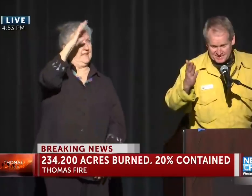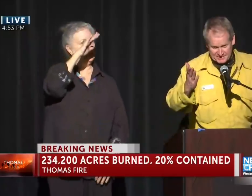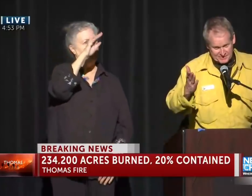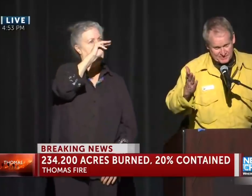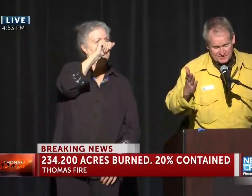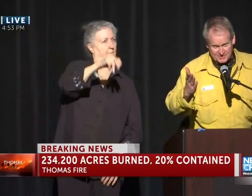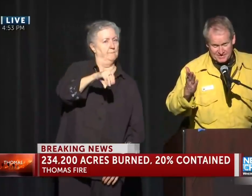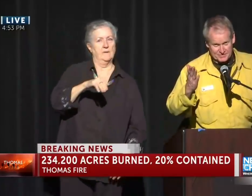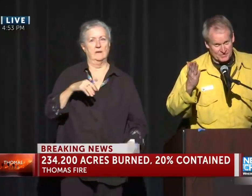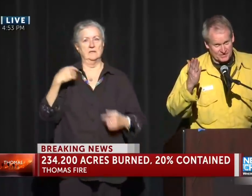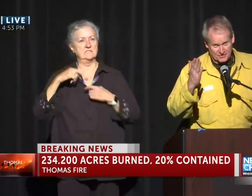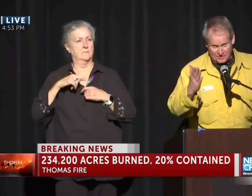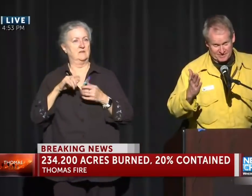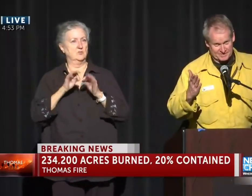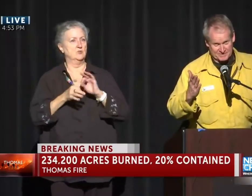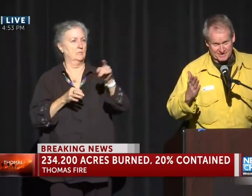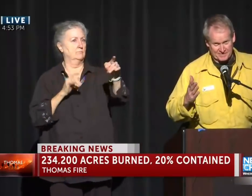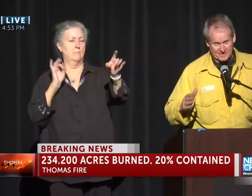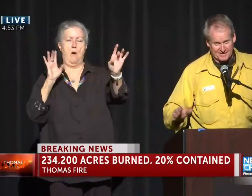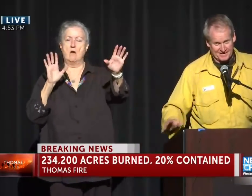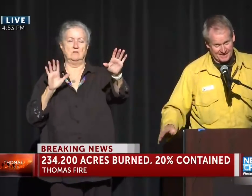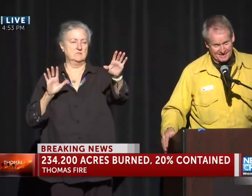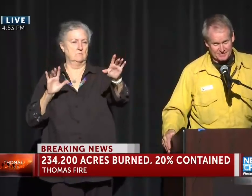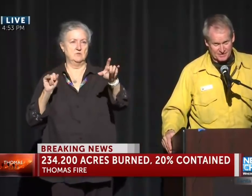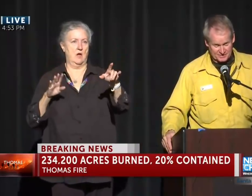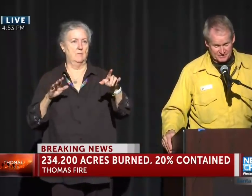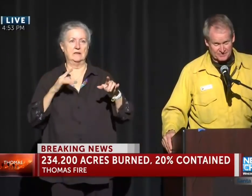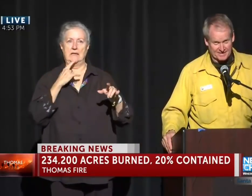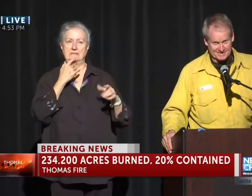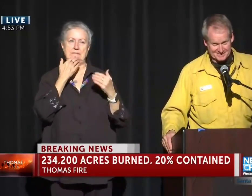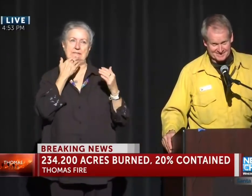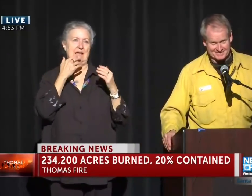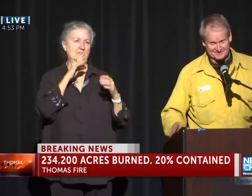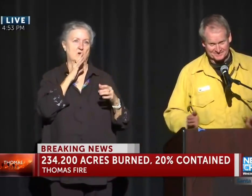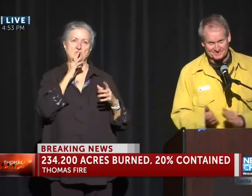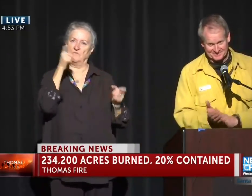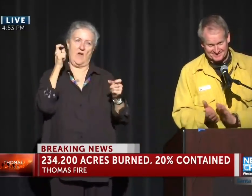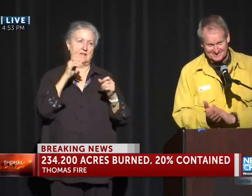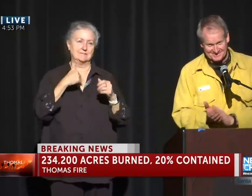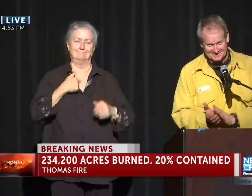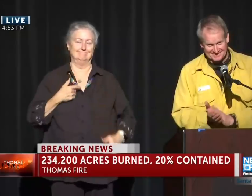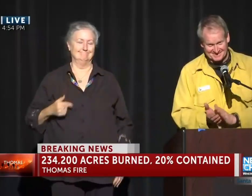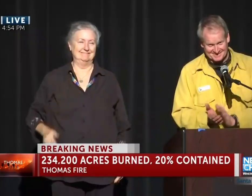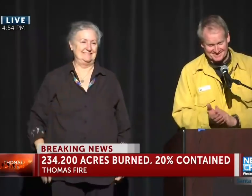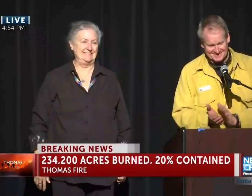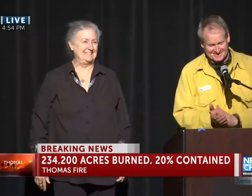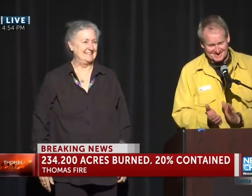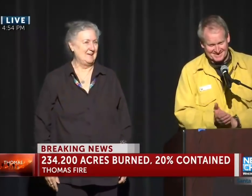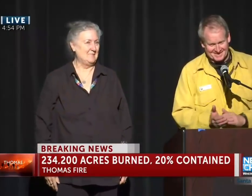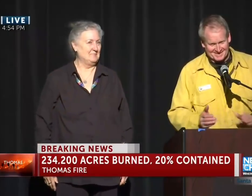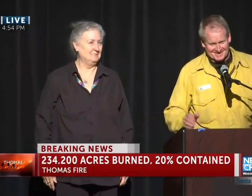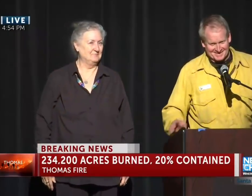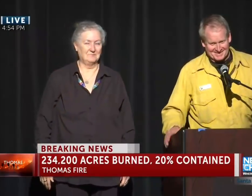Our Spanish interpreter is doing an awesome job, and I talk too fast.